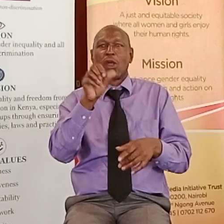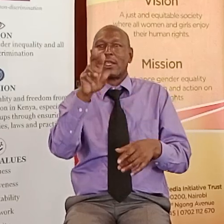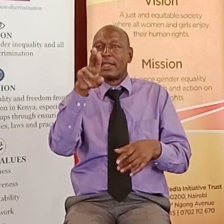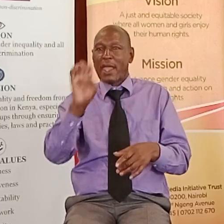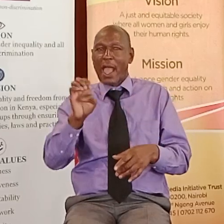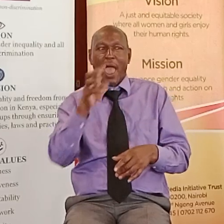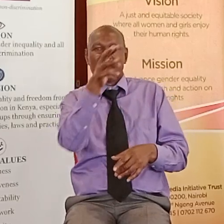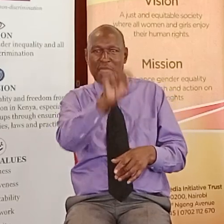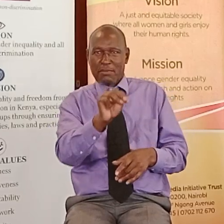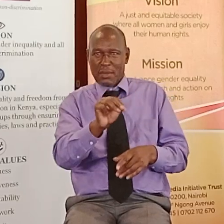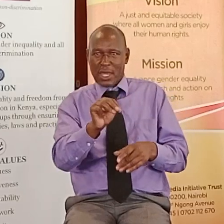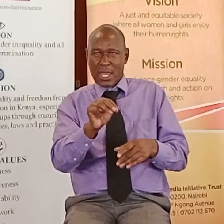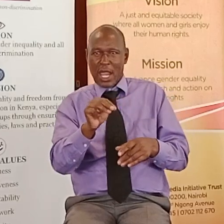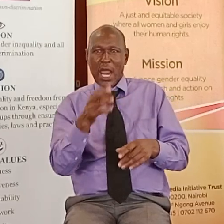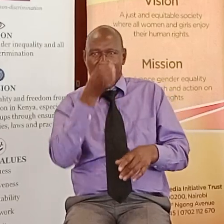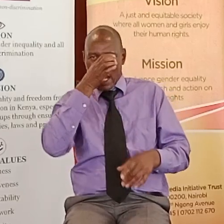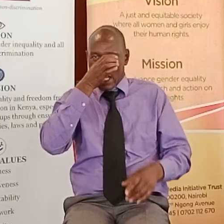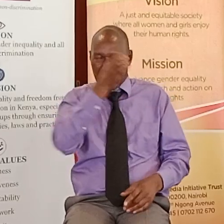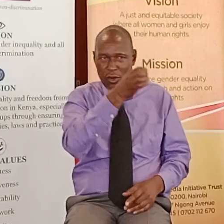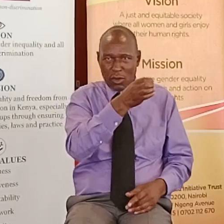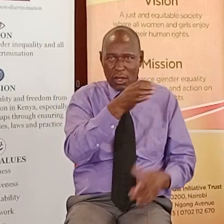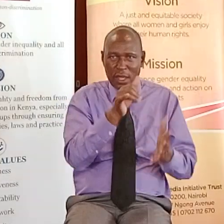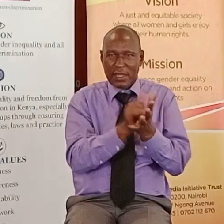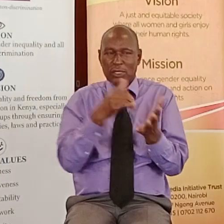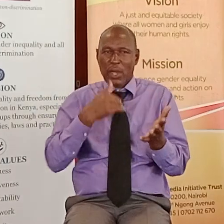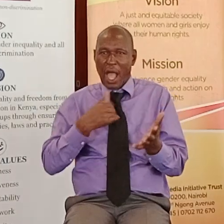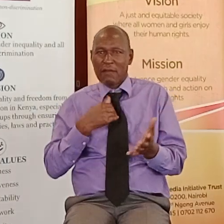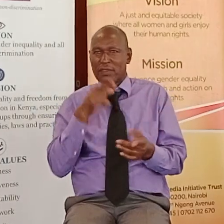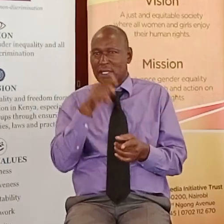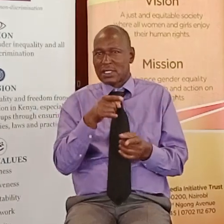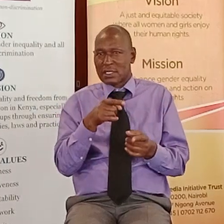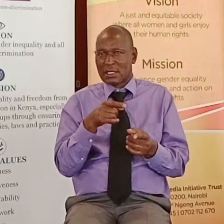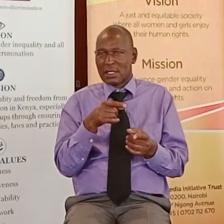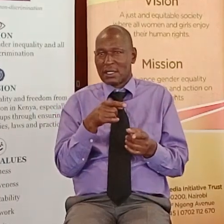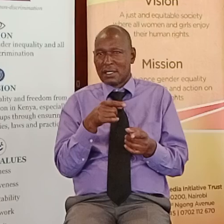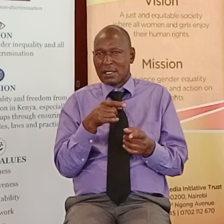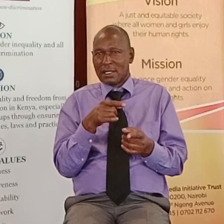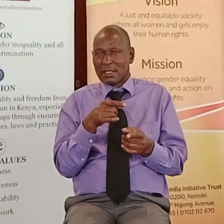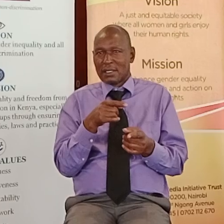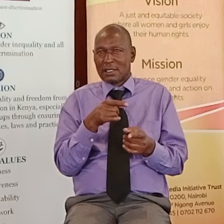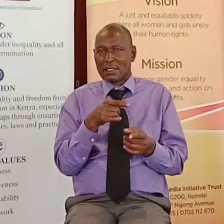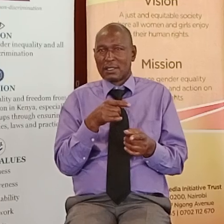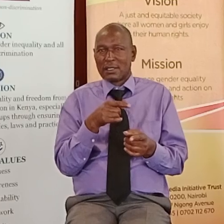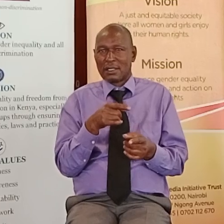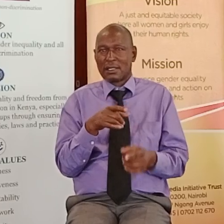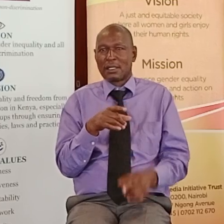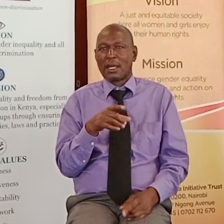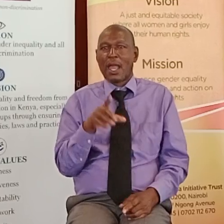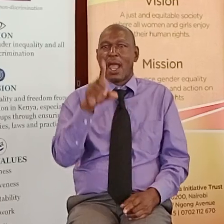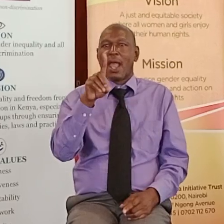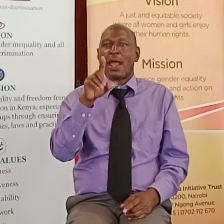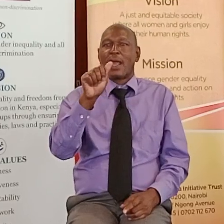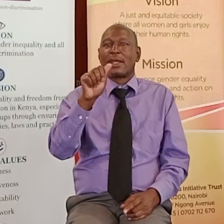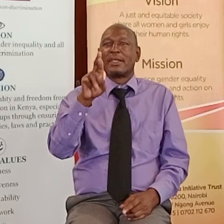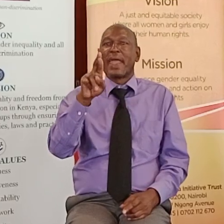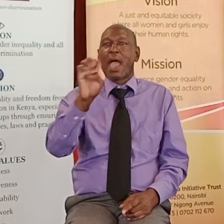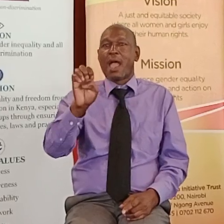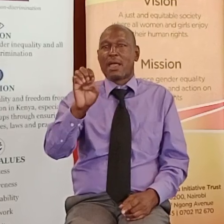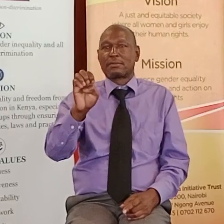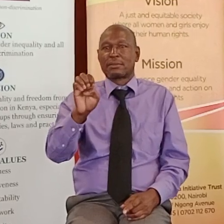ignore that we are having. This is a real crisis. And the last speech that I listened from her was